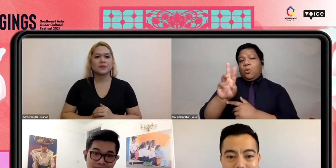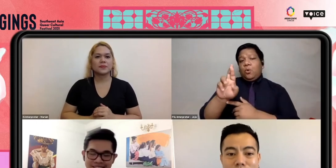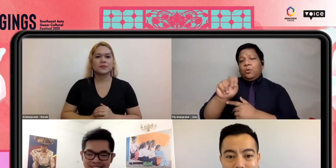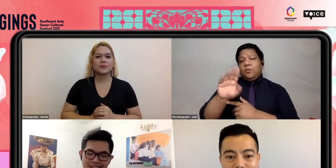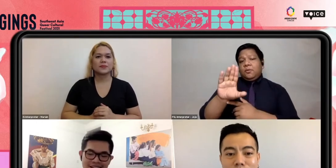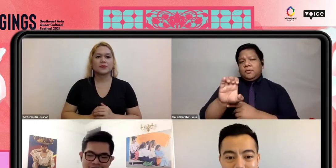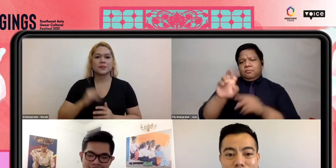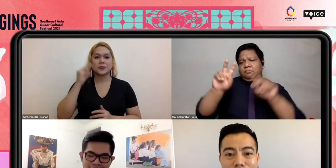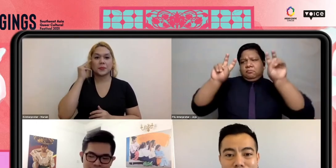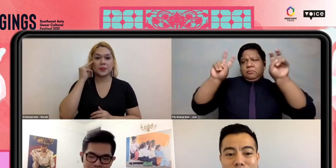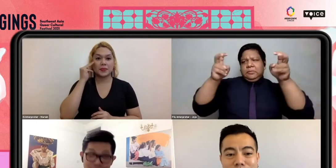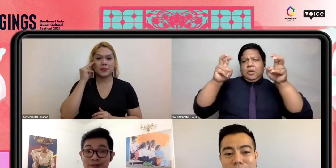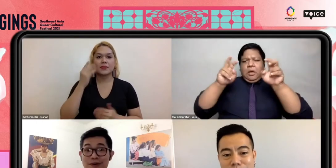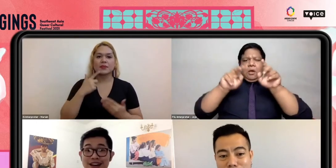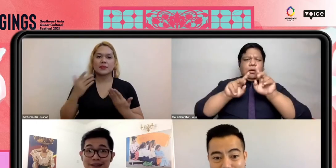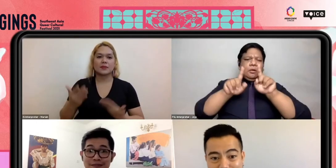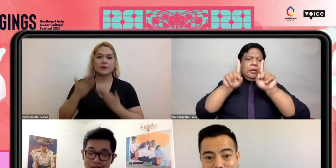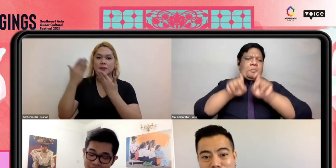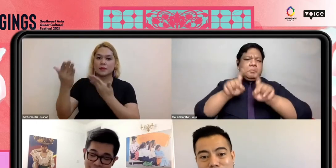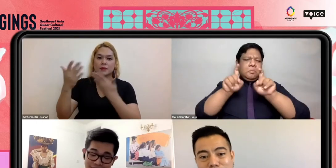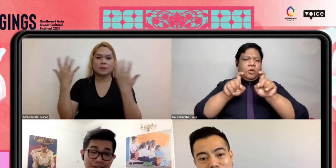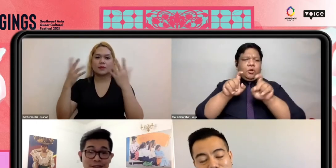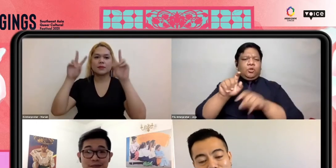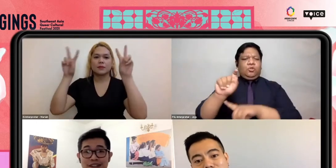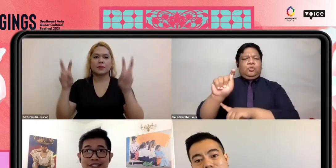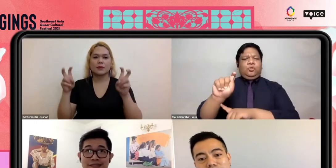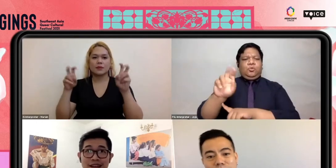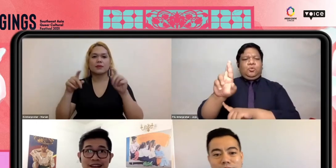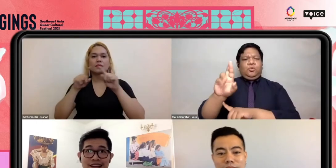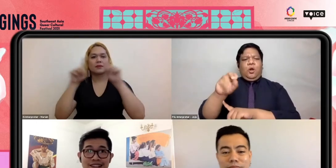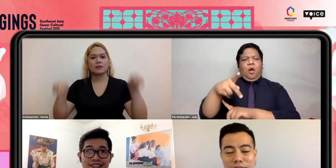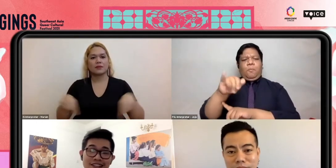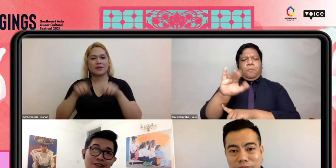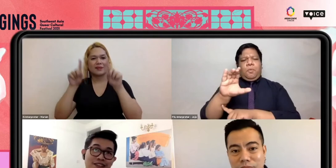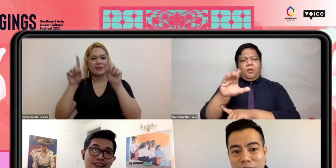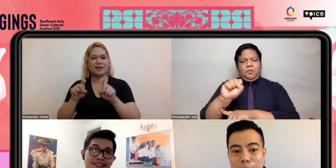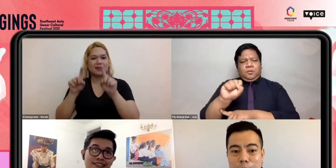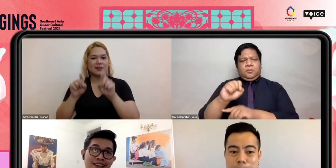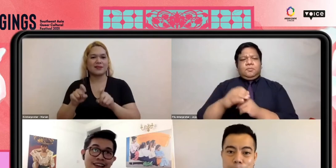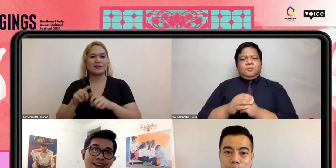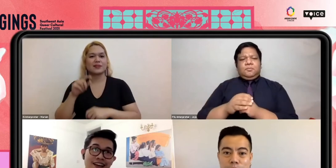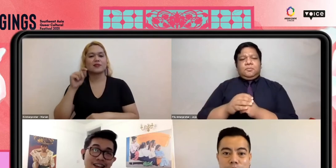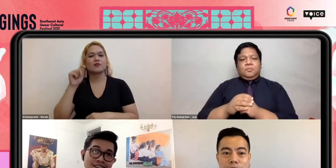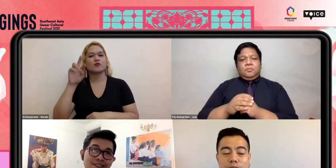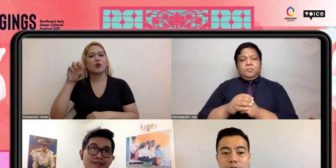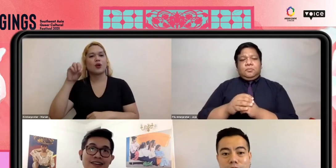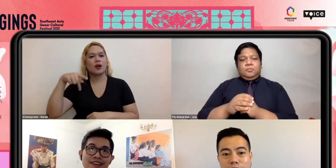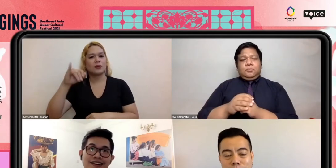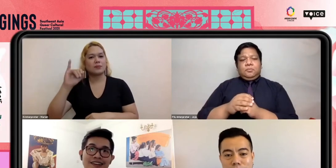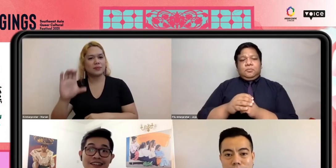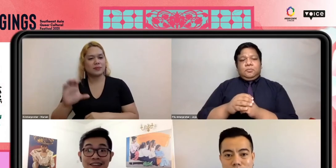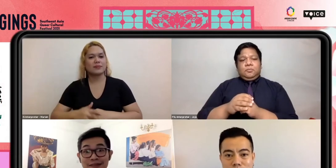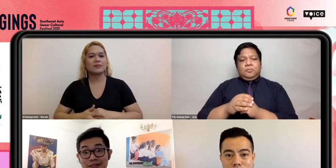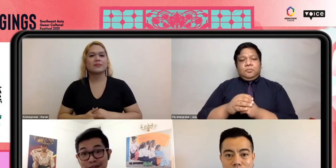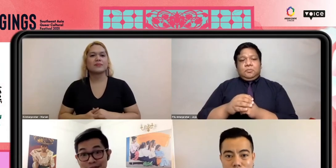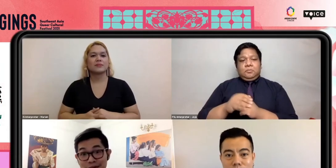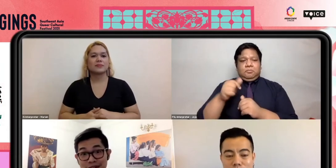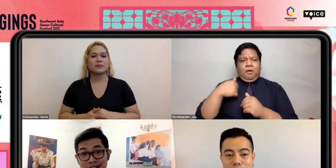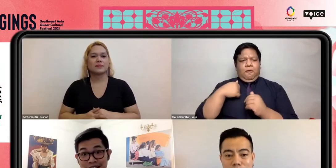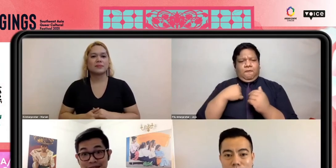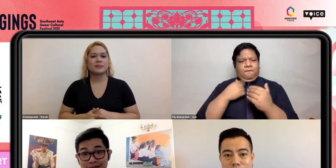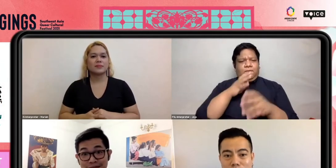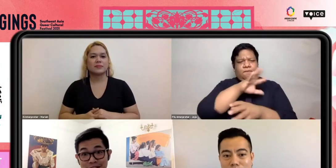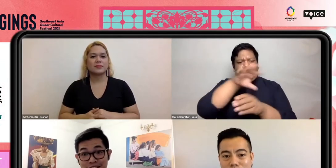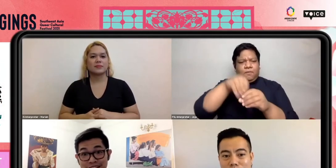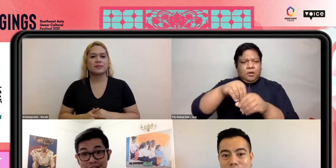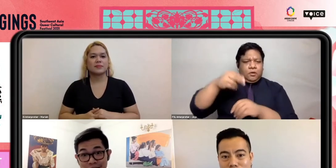of the Tropics. Reason why I particularly love this book is because it intersects history, Cebu,